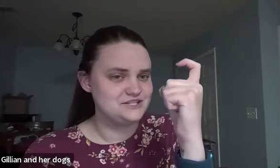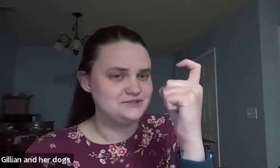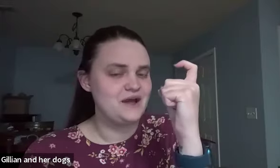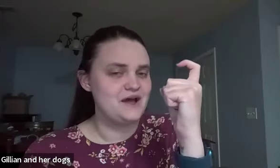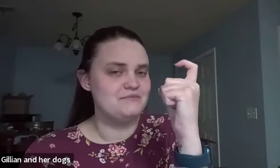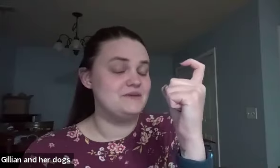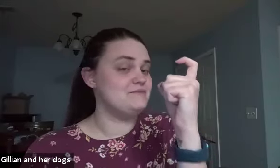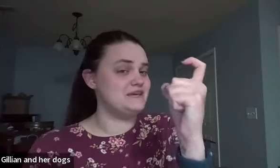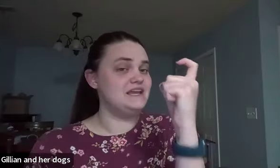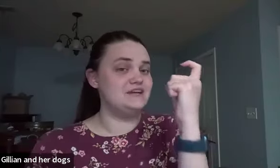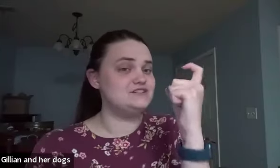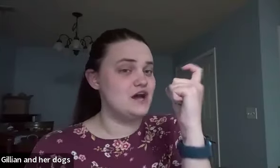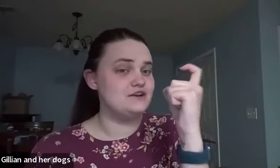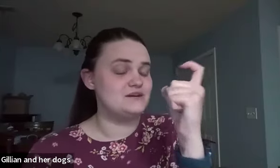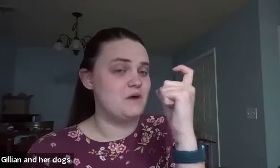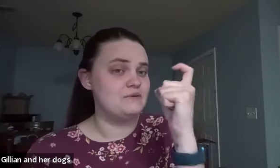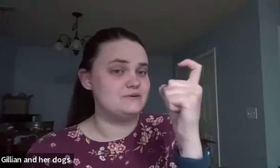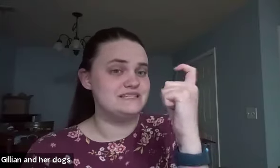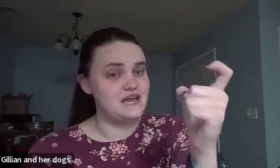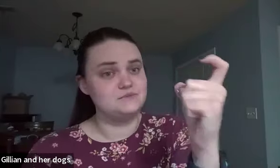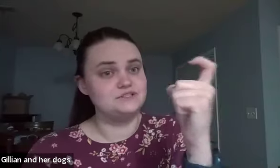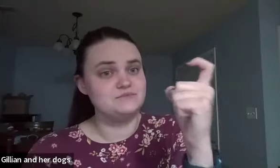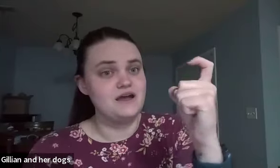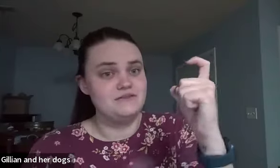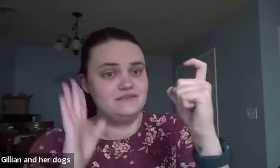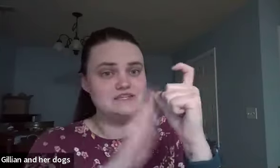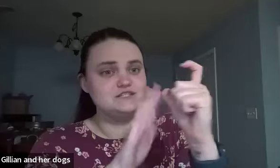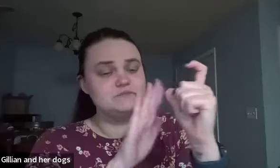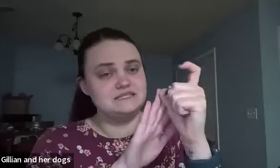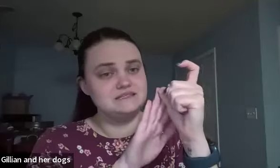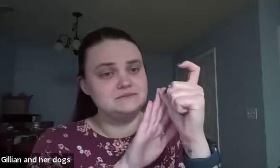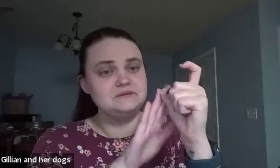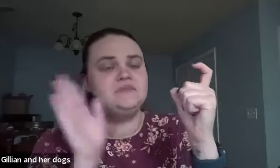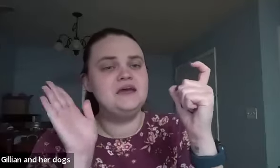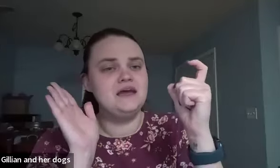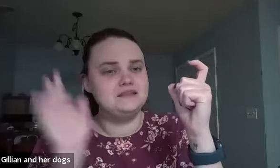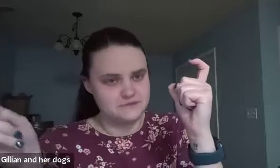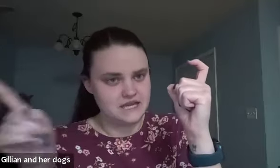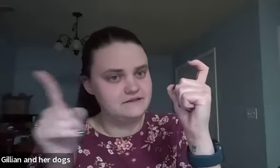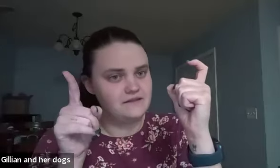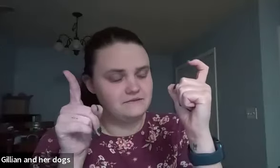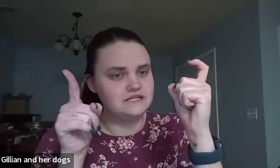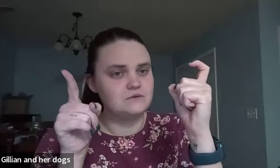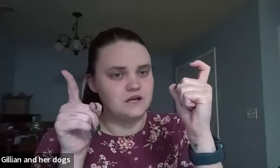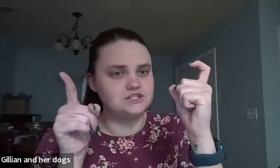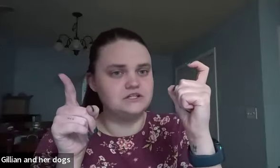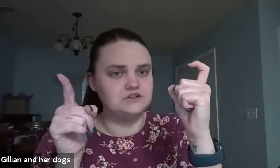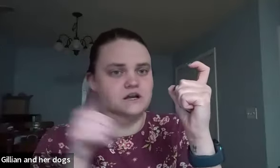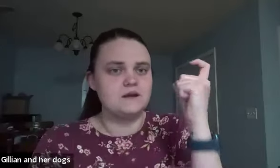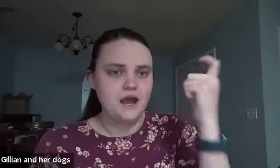treasure. In the beginning, I used to not understand why I would always say X marks the spot, and like this just made sense to me until Miss Katie finally realized, oh my gosh, Jillian, you're talking about a